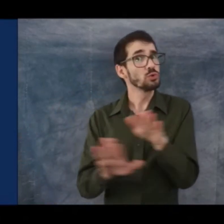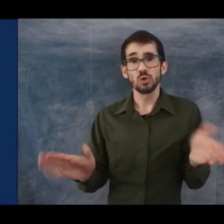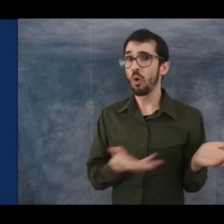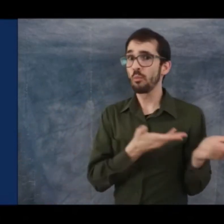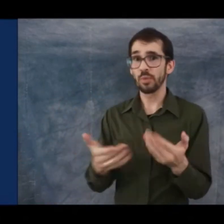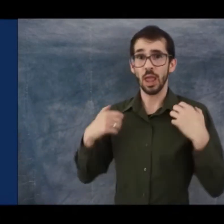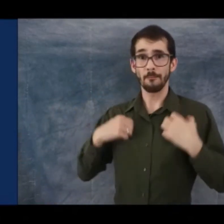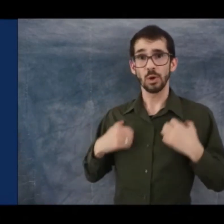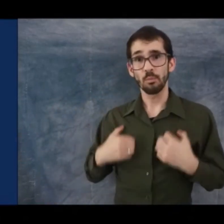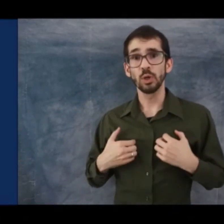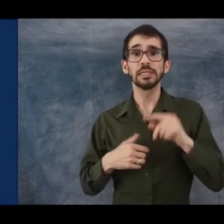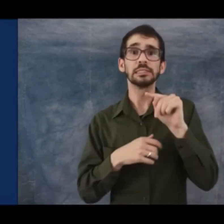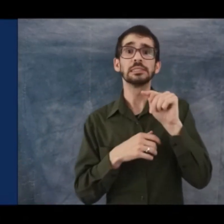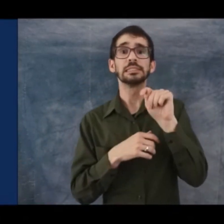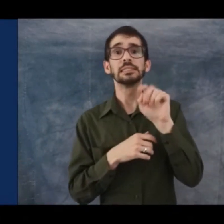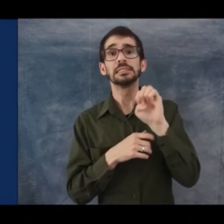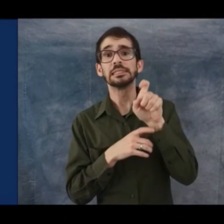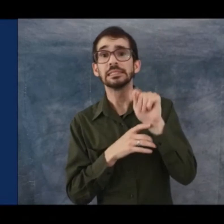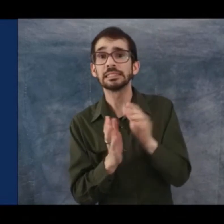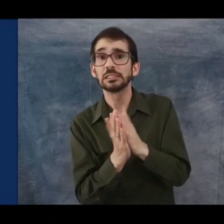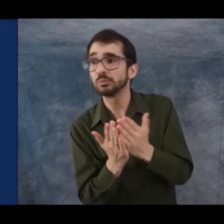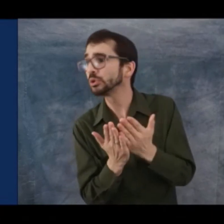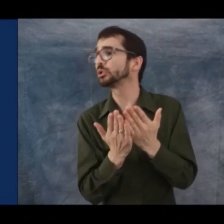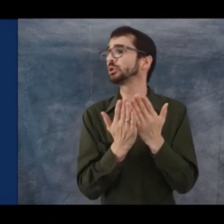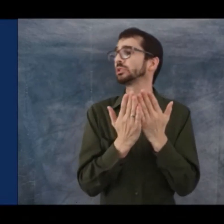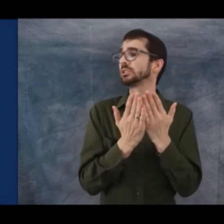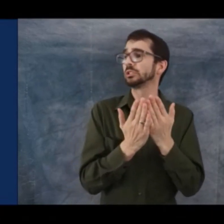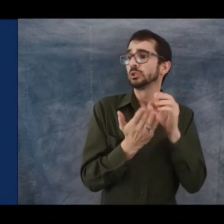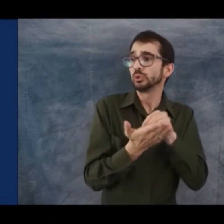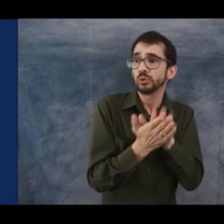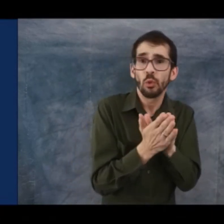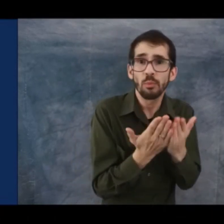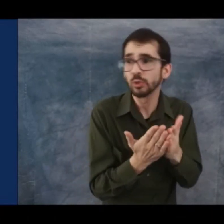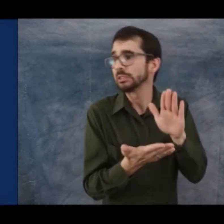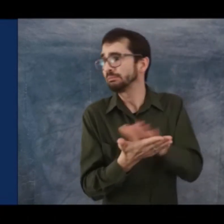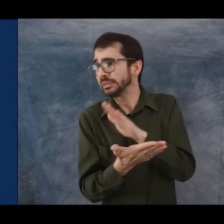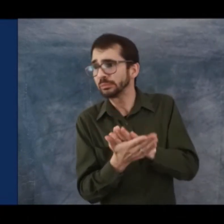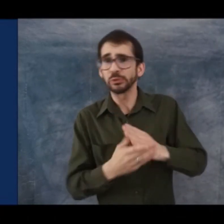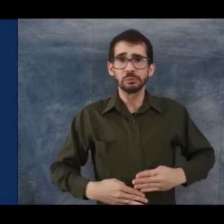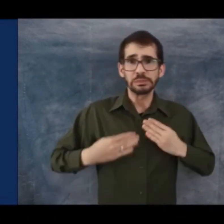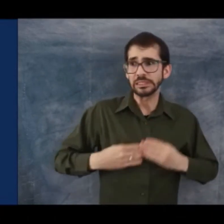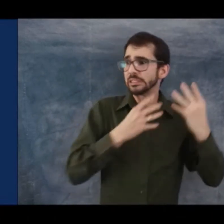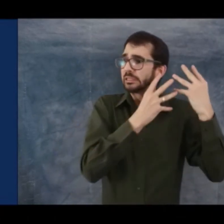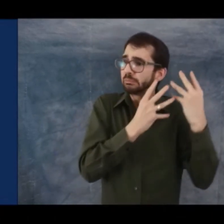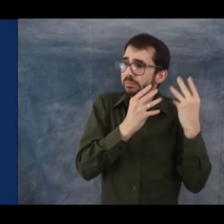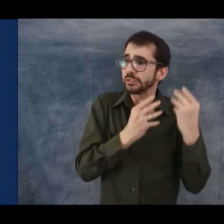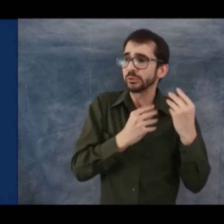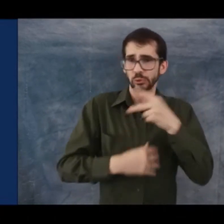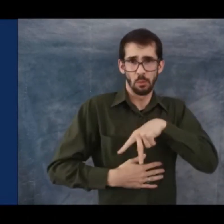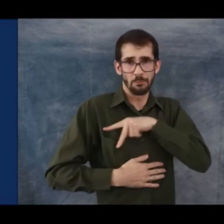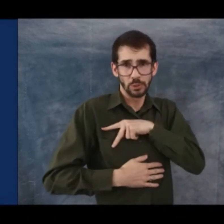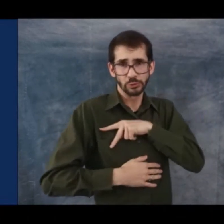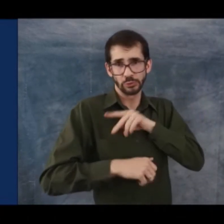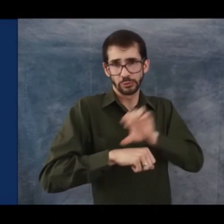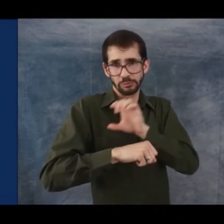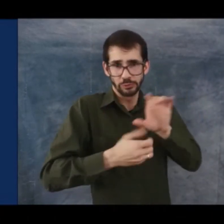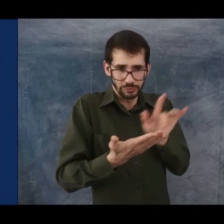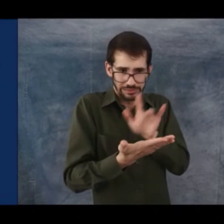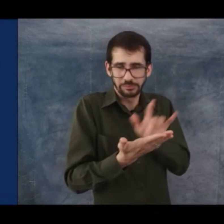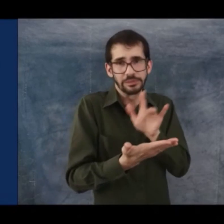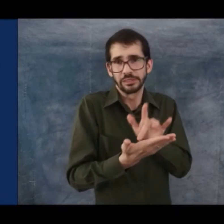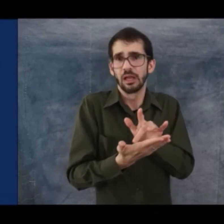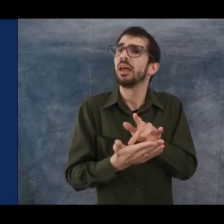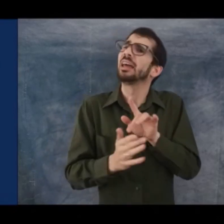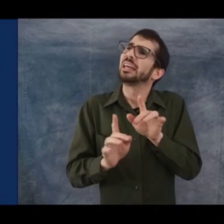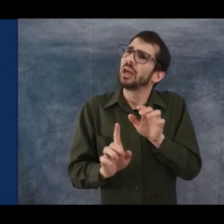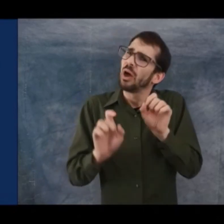textbooks, notebooks, papers, blankets, pillows, or personal computers or tablets. Exceptions may be made for items that are needed for those who will remain